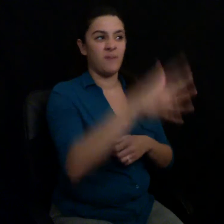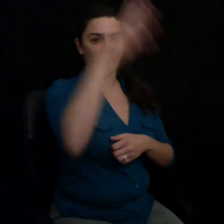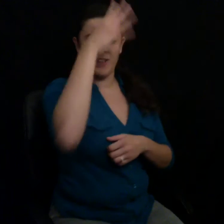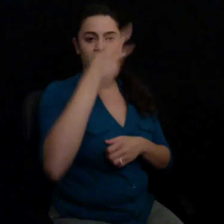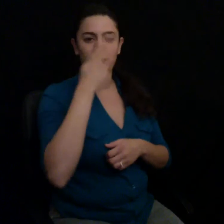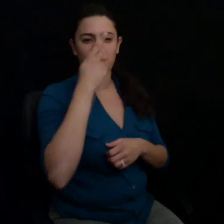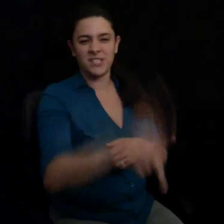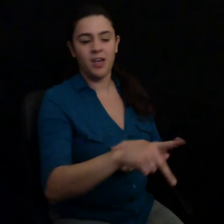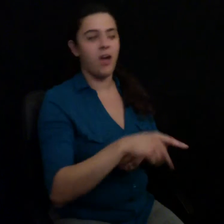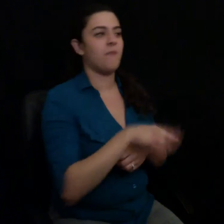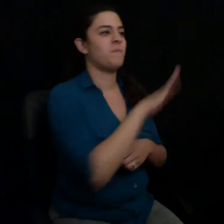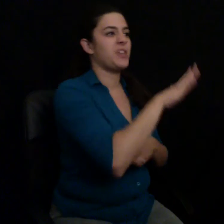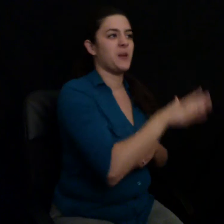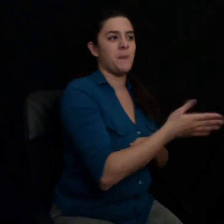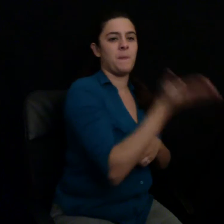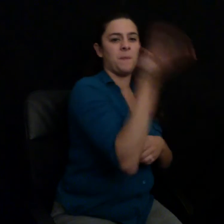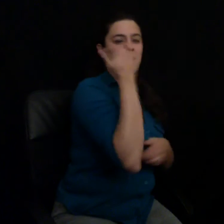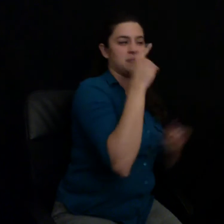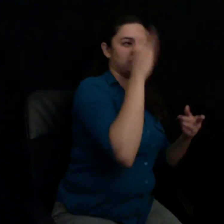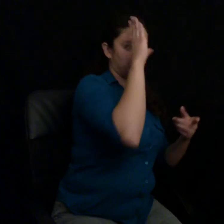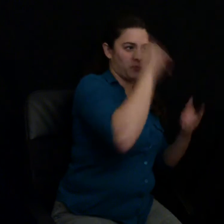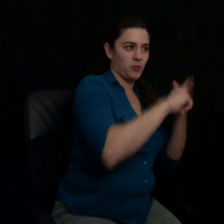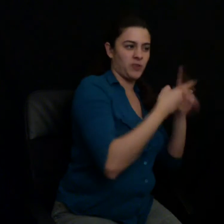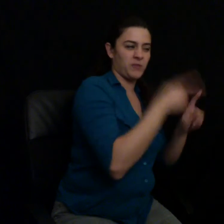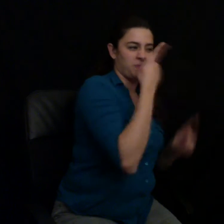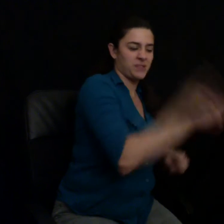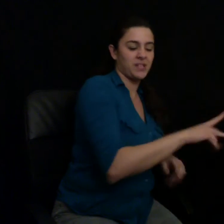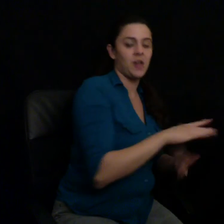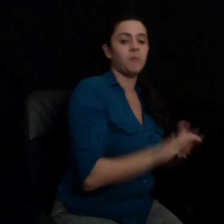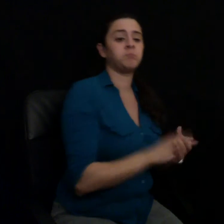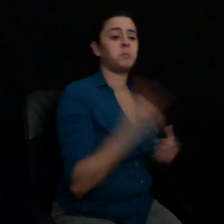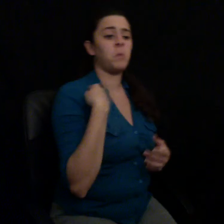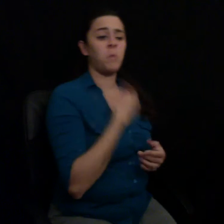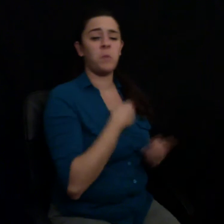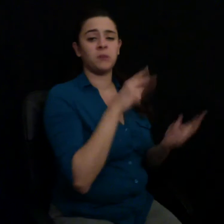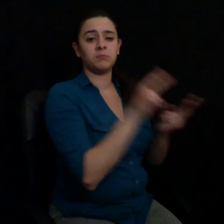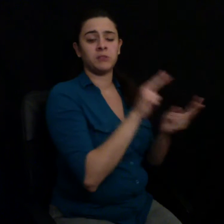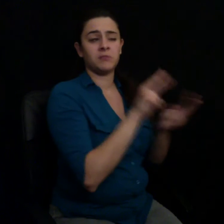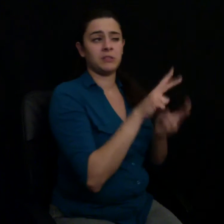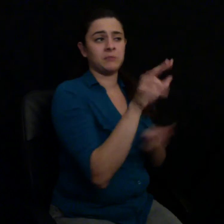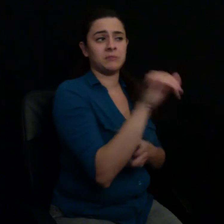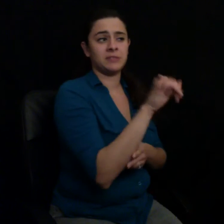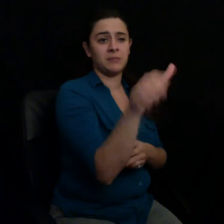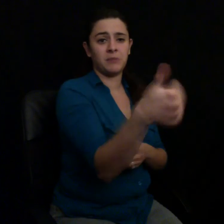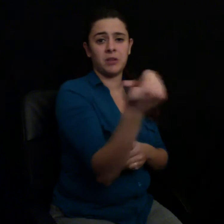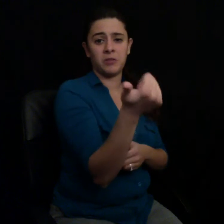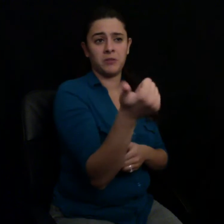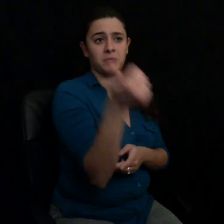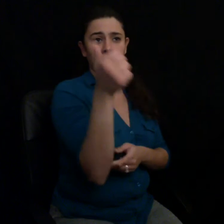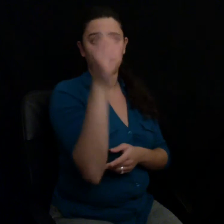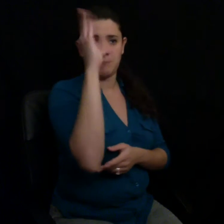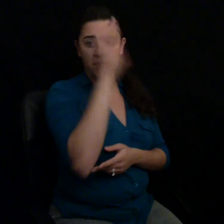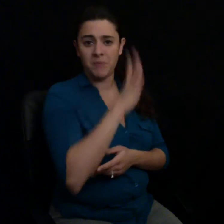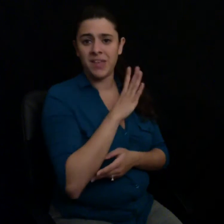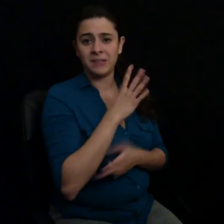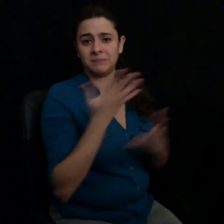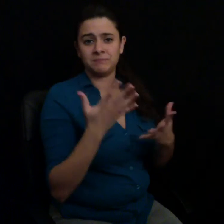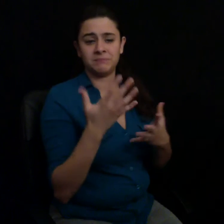But, we get laid just as much as if we were in normal society. I guess it just depends on who you